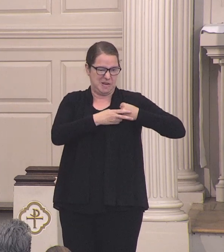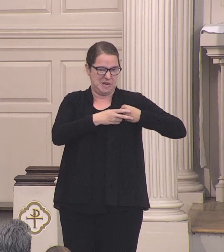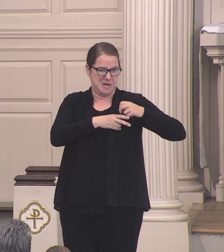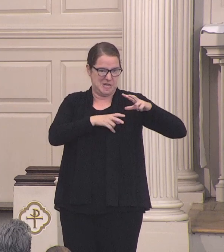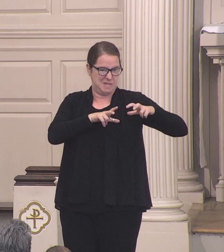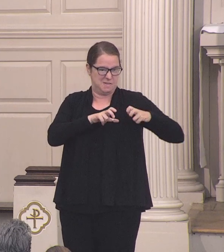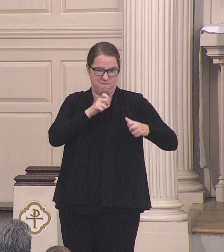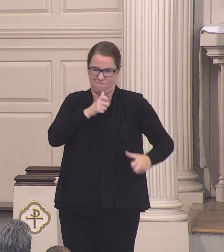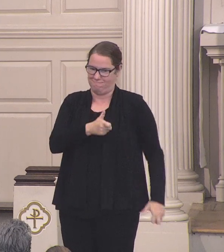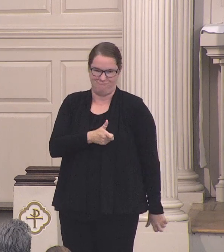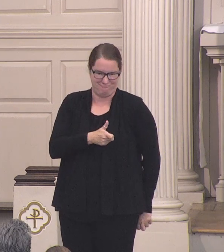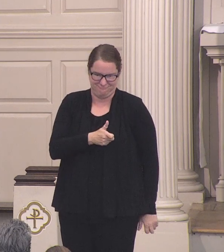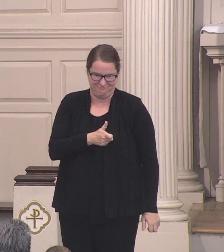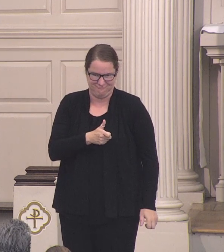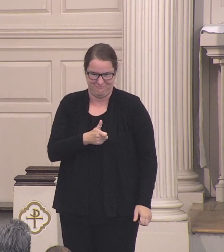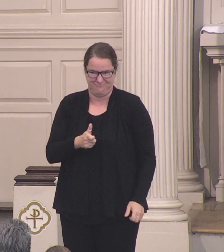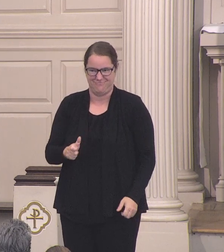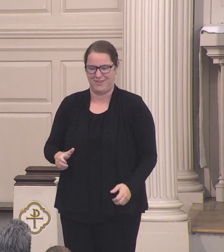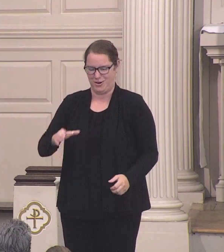talents,